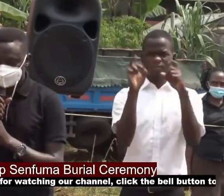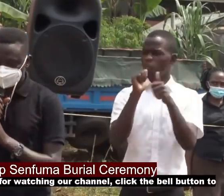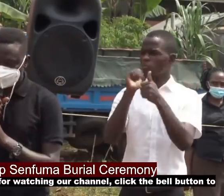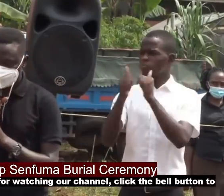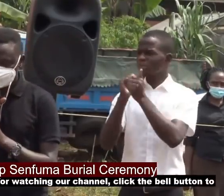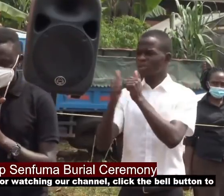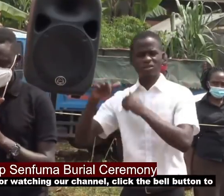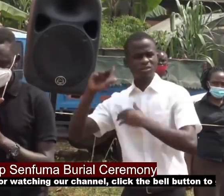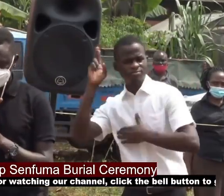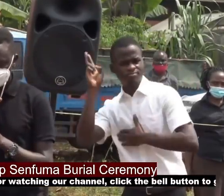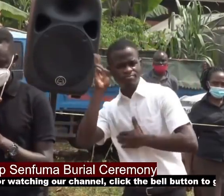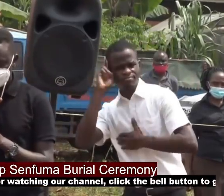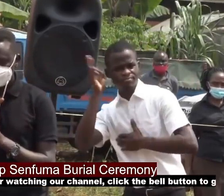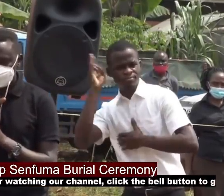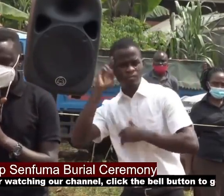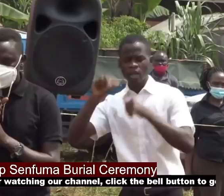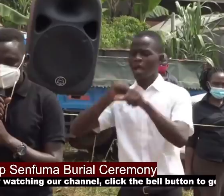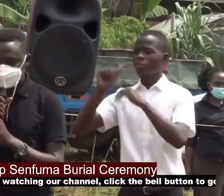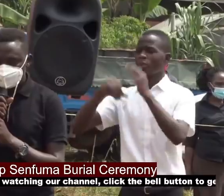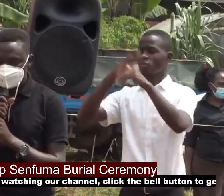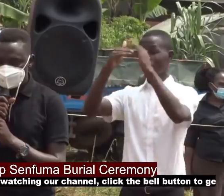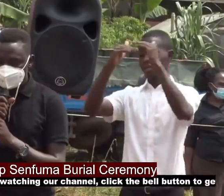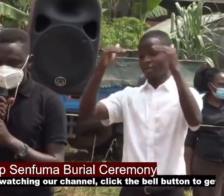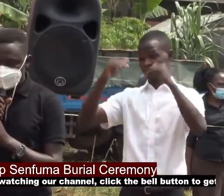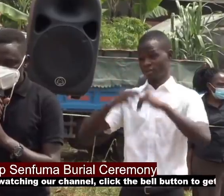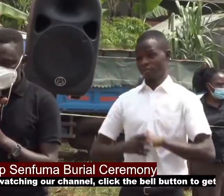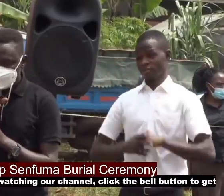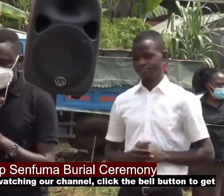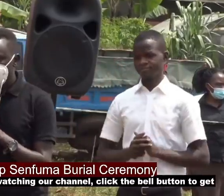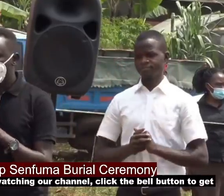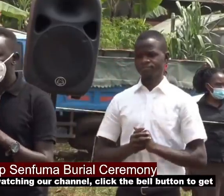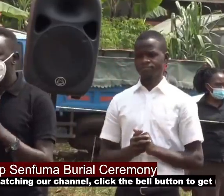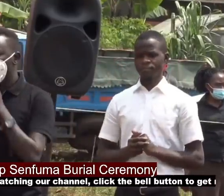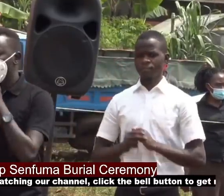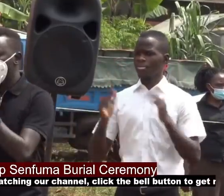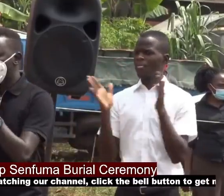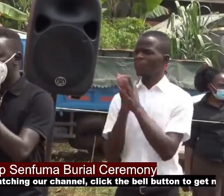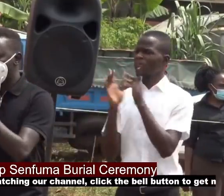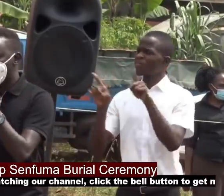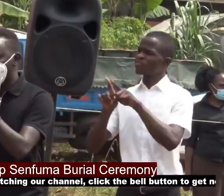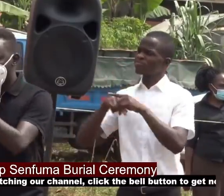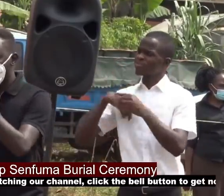He became a poster that always reminded us about heaven.